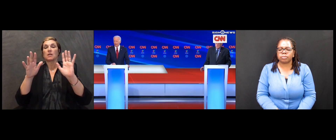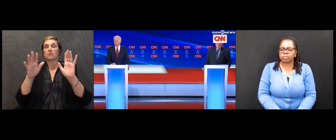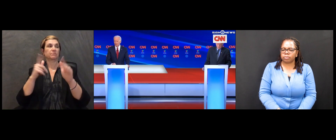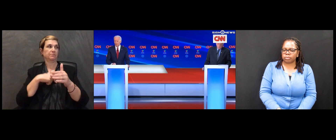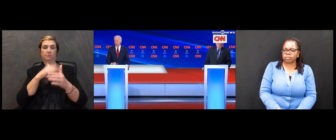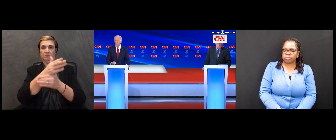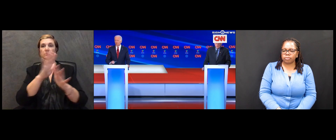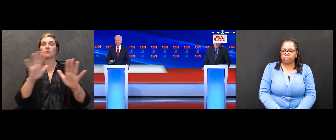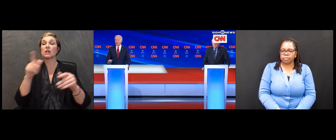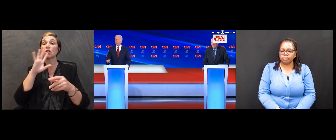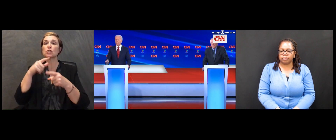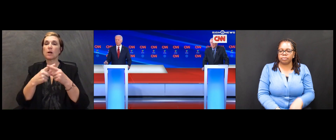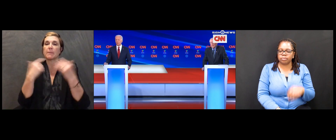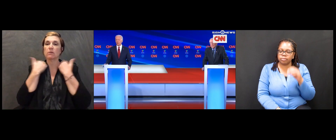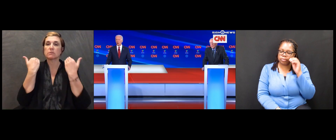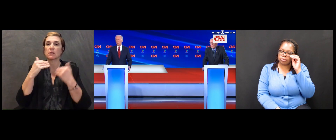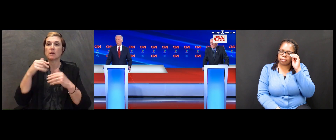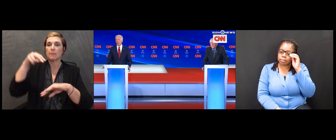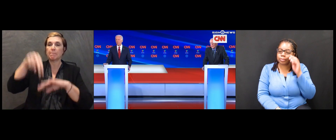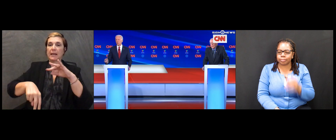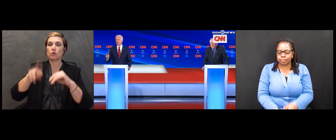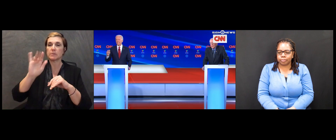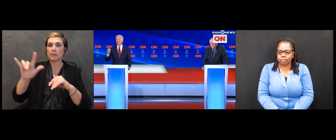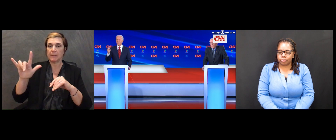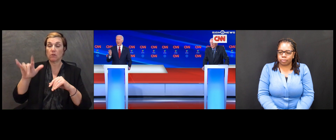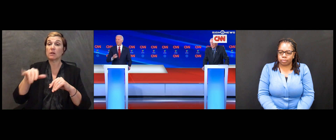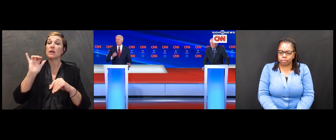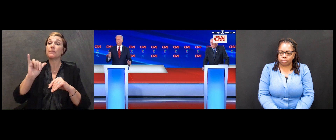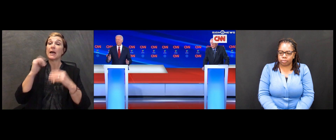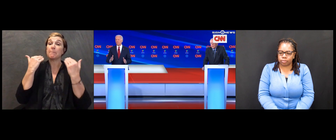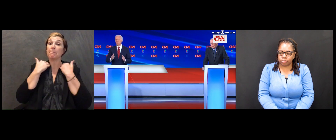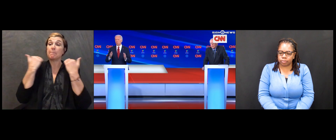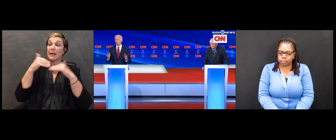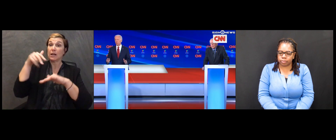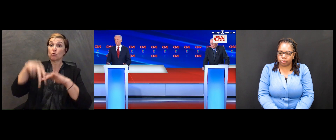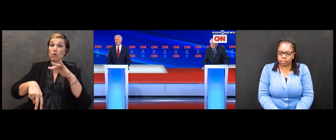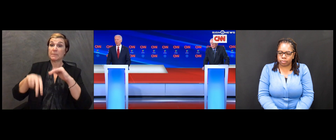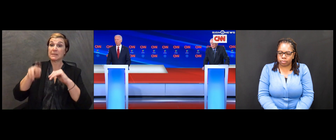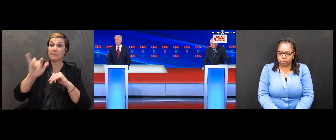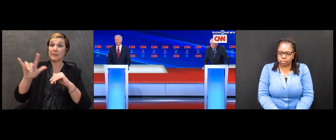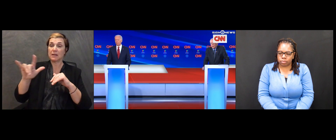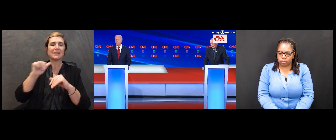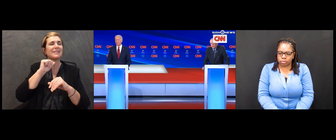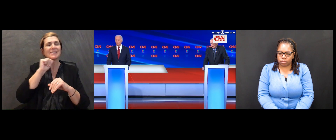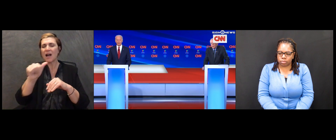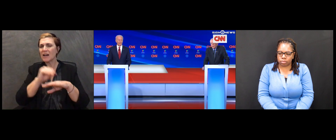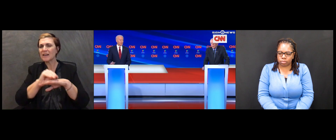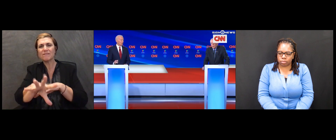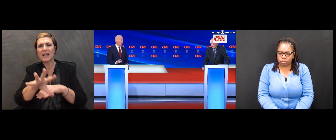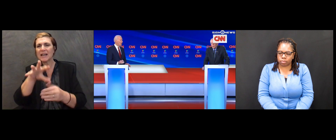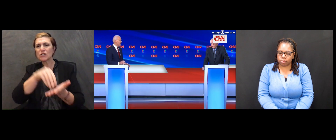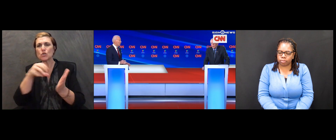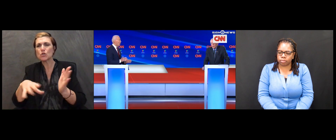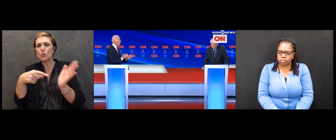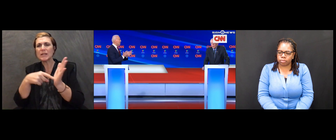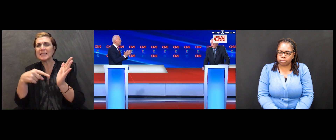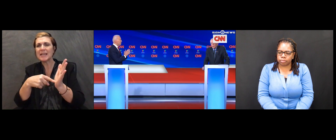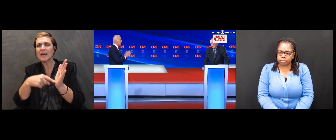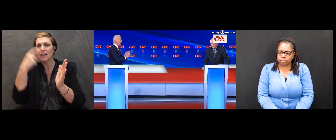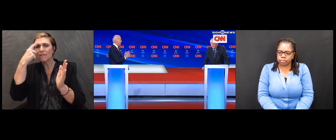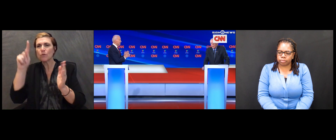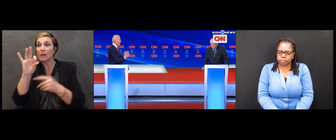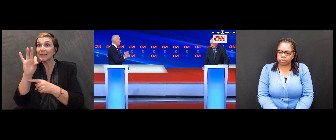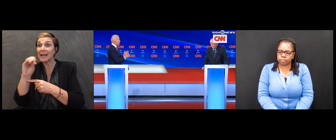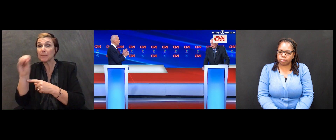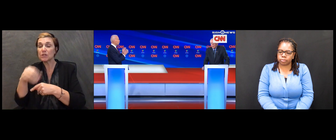about the bankruptcy bill. The bankruptcy bill already, it did not affect student debt for 90% because the law had already